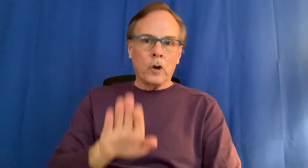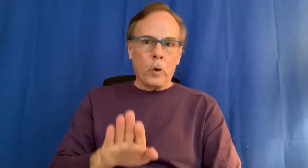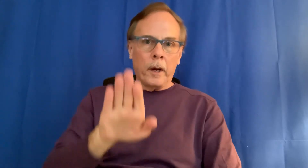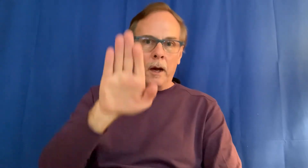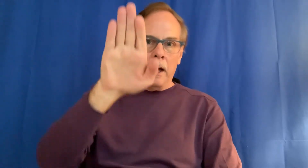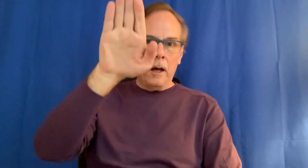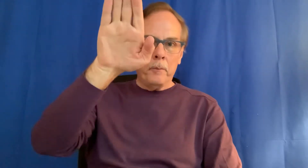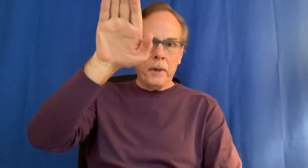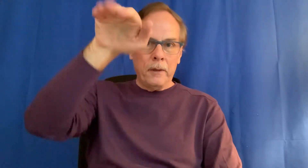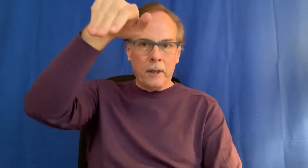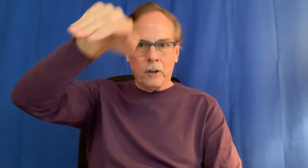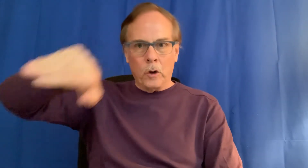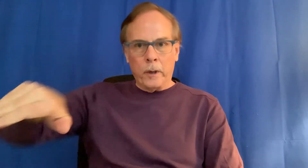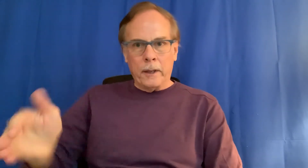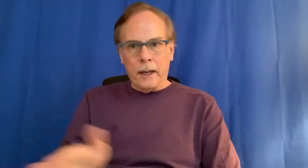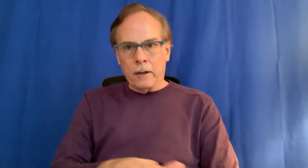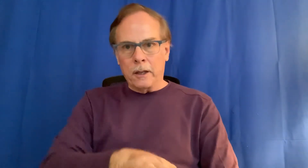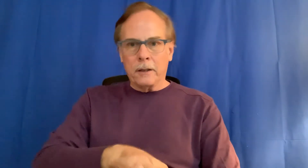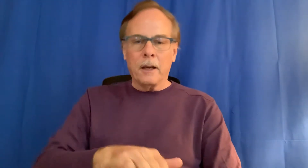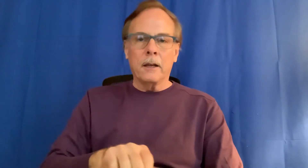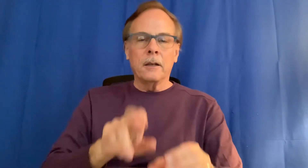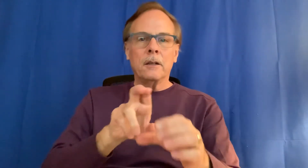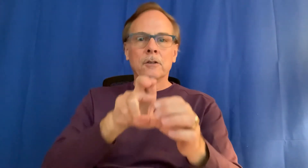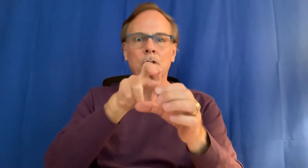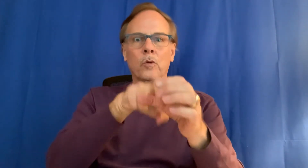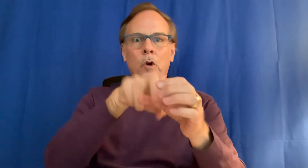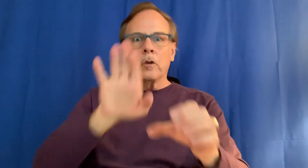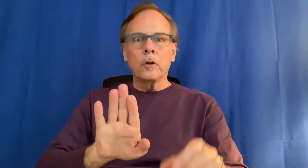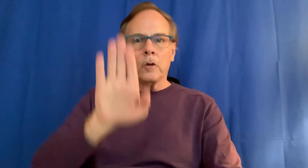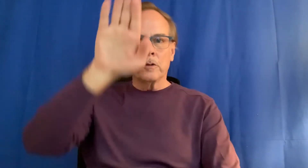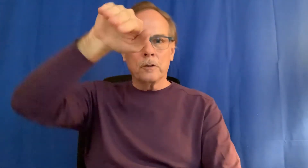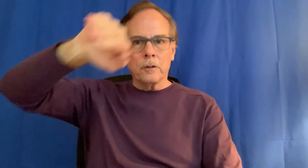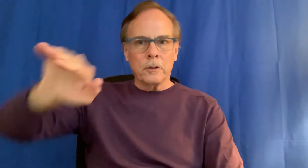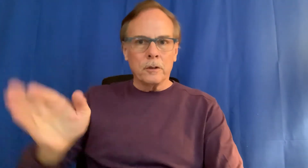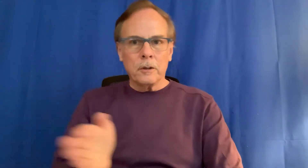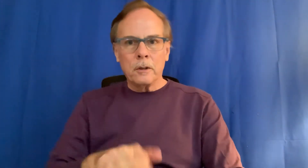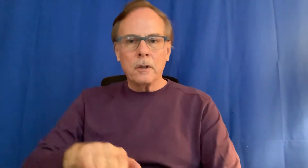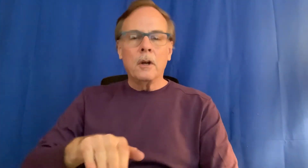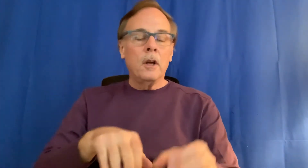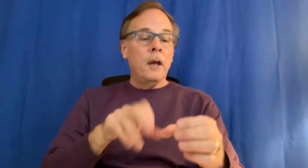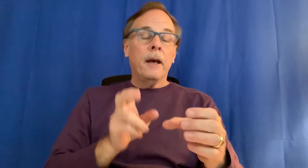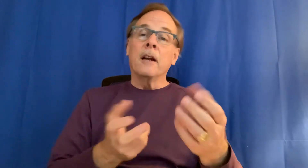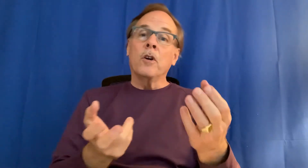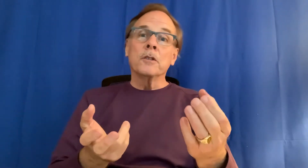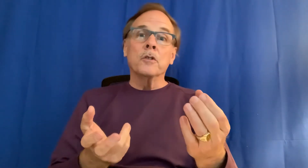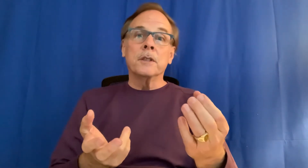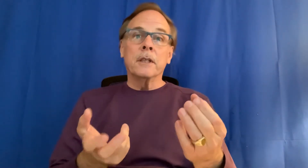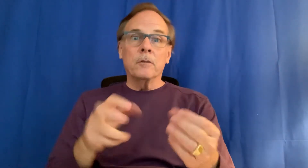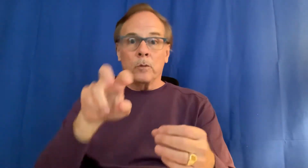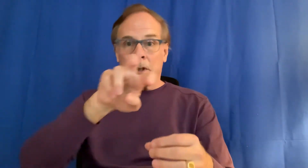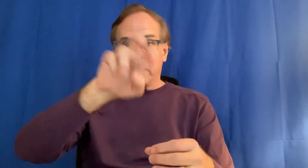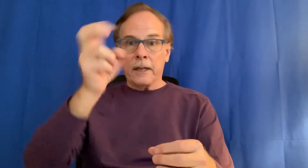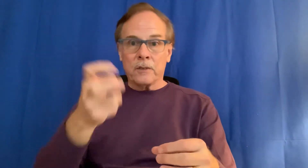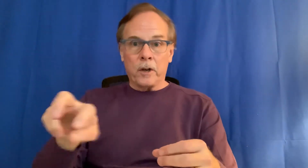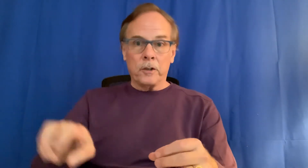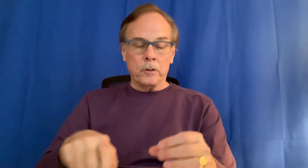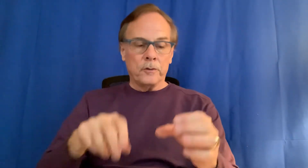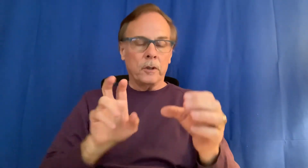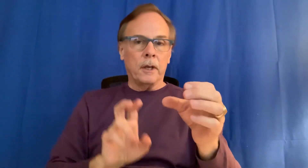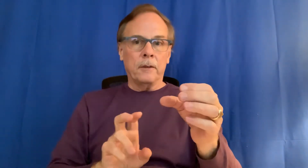going up and then going down like that. So roller coaster. And I've also seen it with the classifier used for